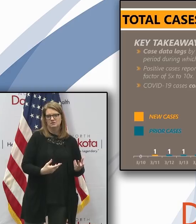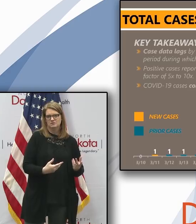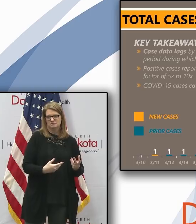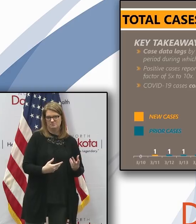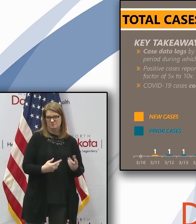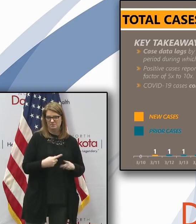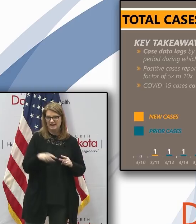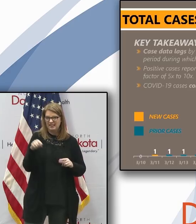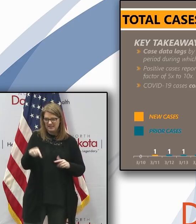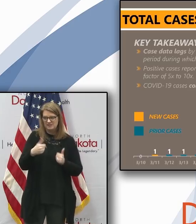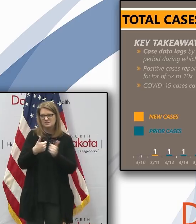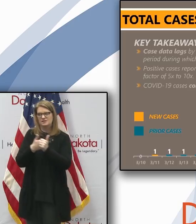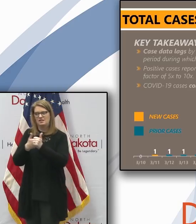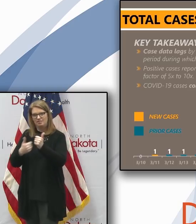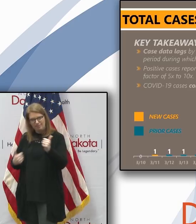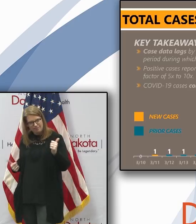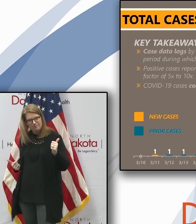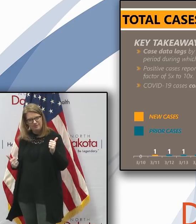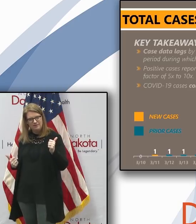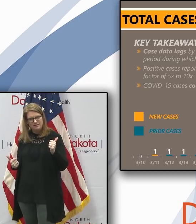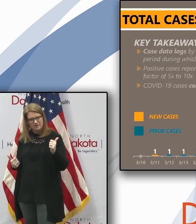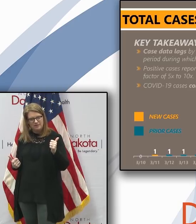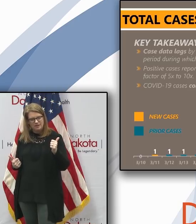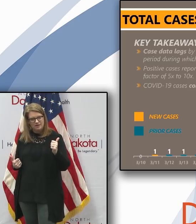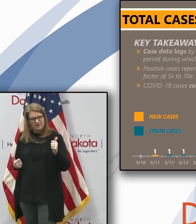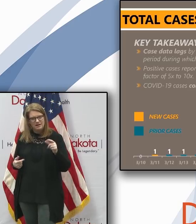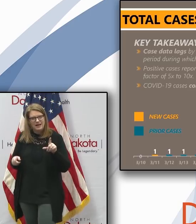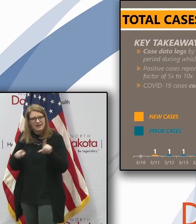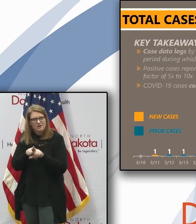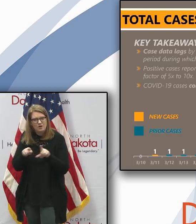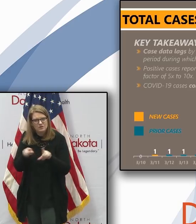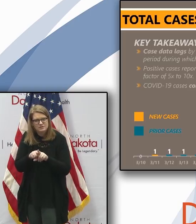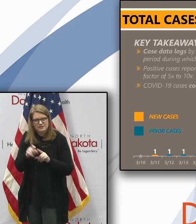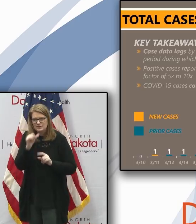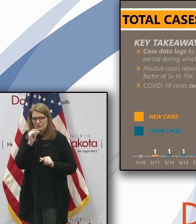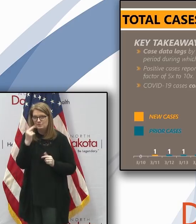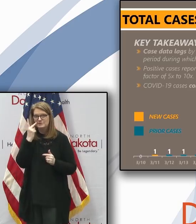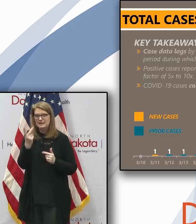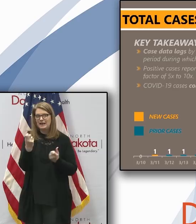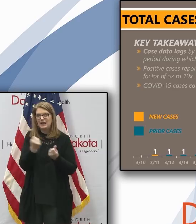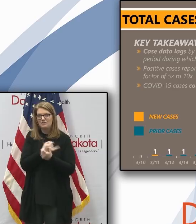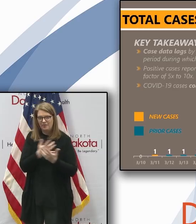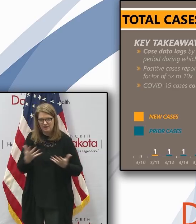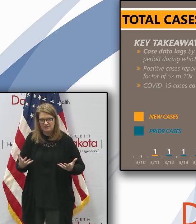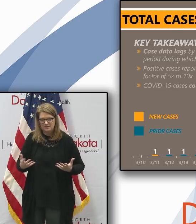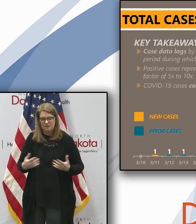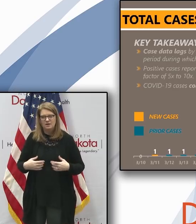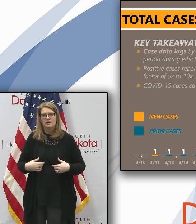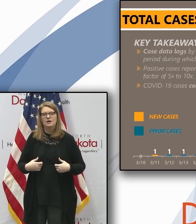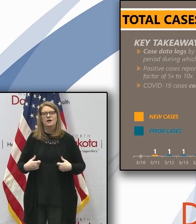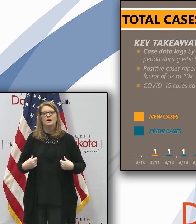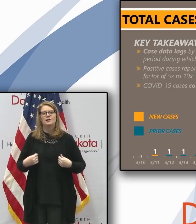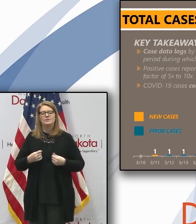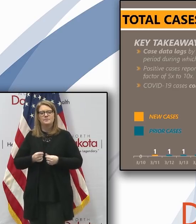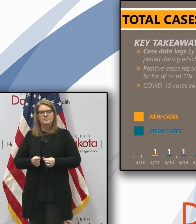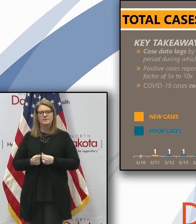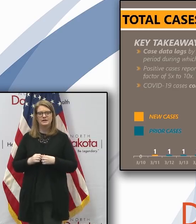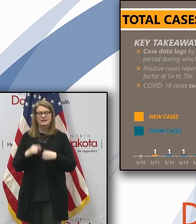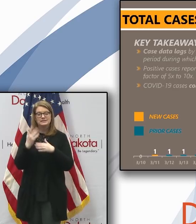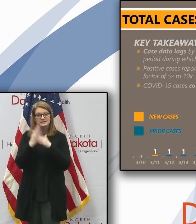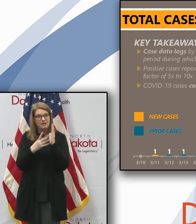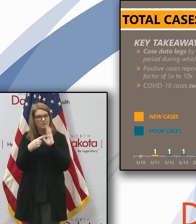data is latent, meaning lagging, but it also underreports. There are some models that have been